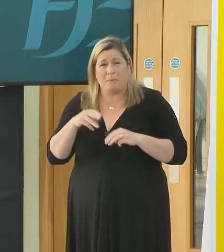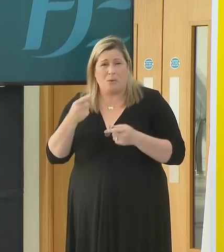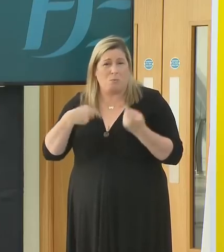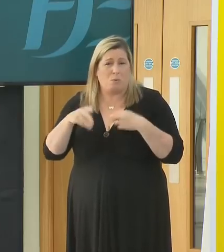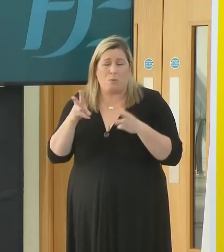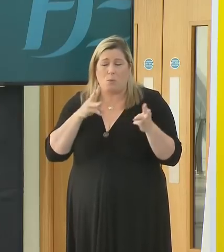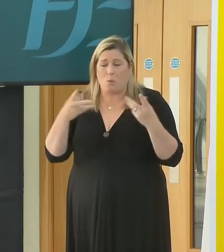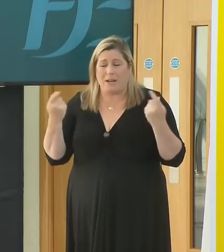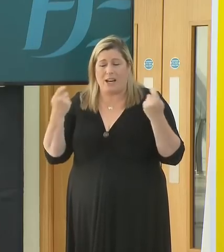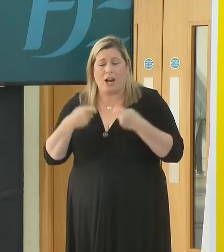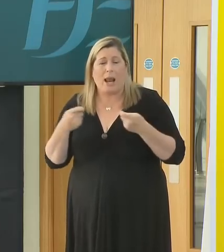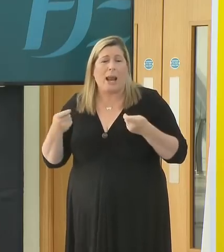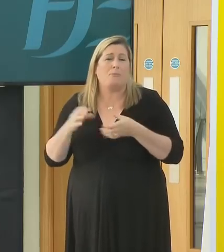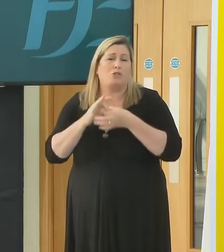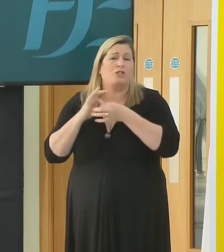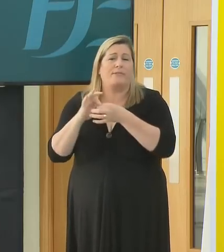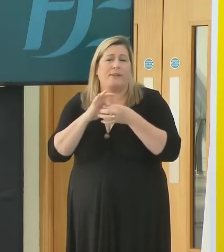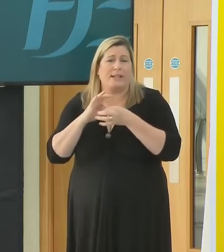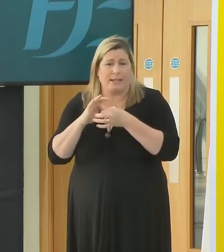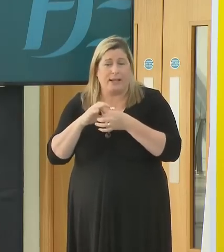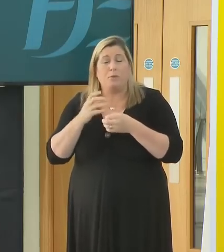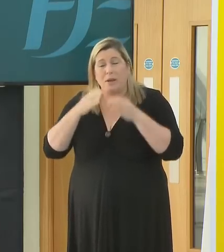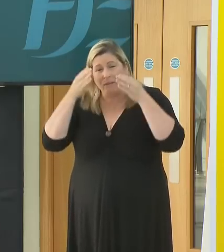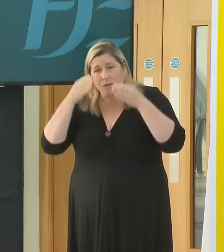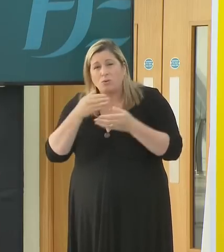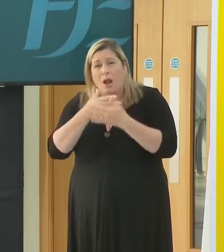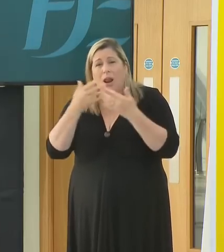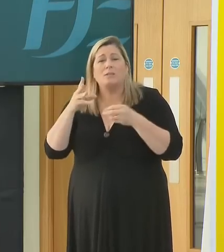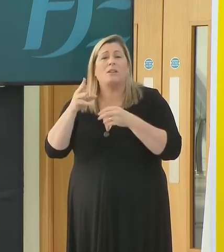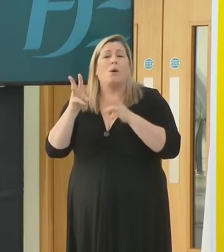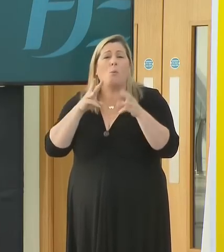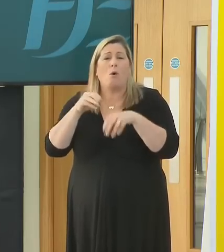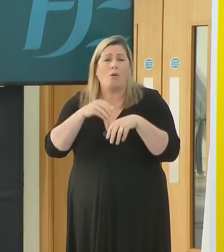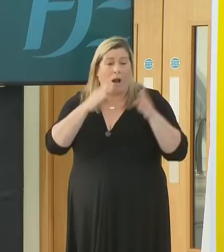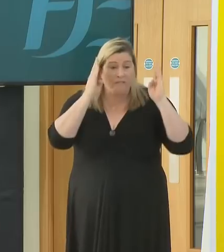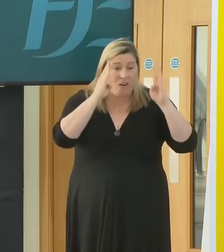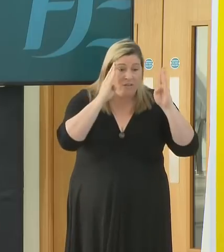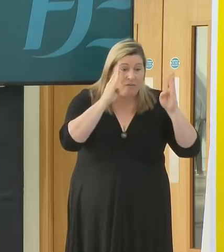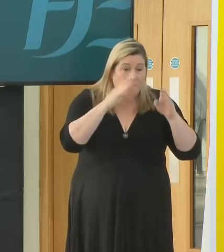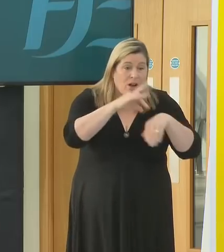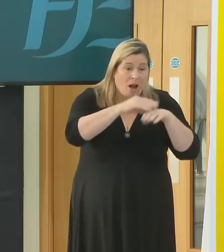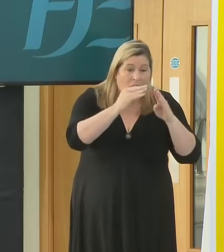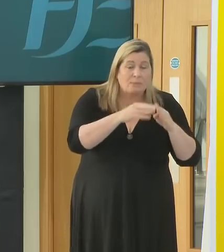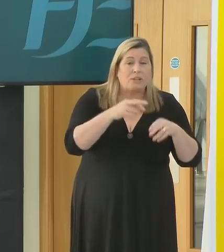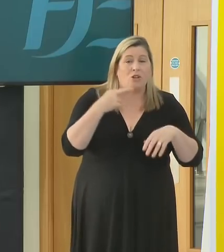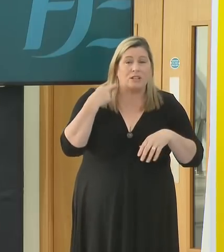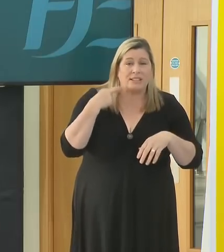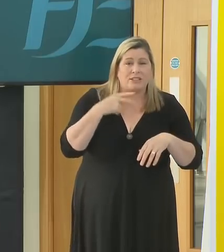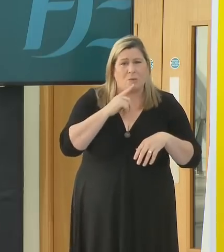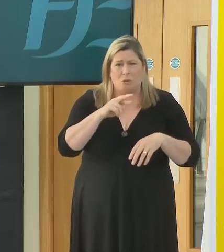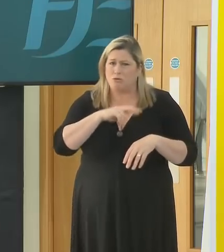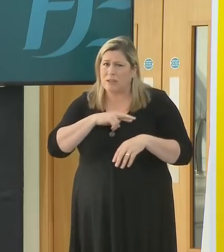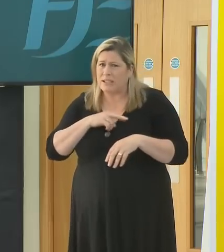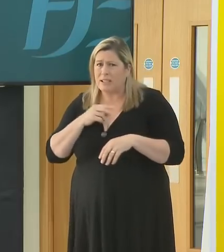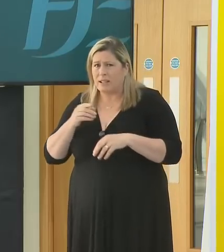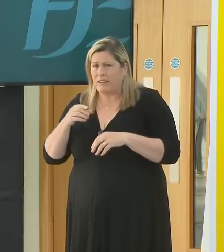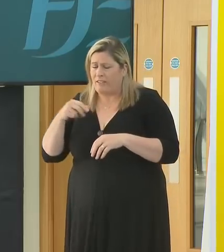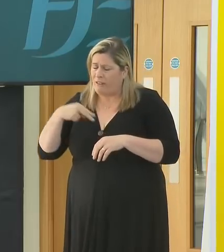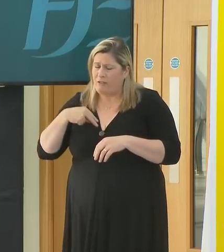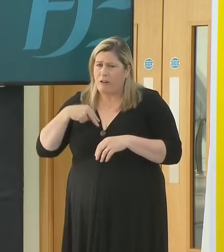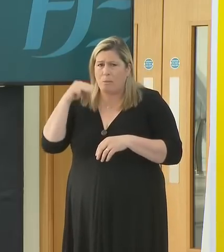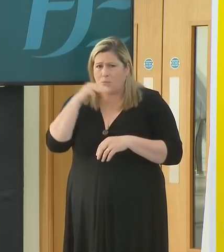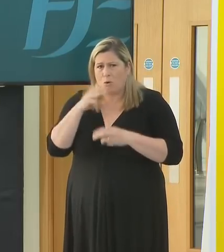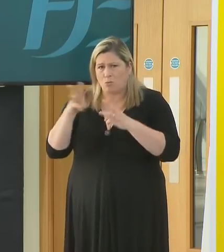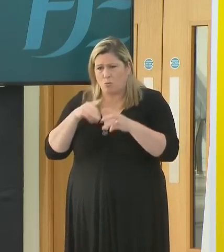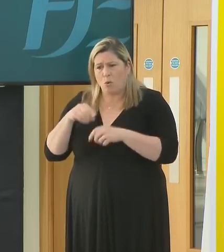terms of supporting them. So I think, we focus a lot on the work that goes on in hospitals and in residential care settings, but it's really important to acknowledge the work. And I